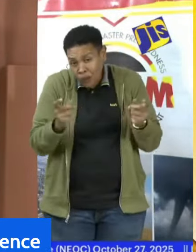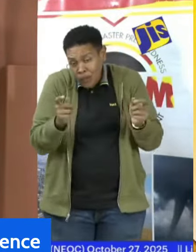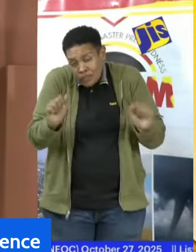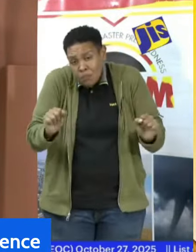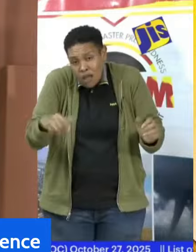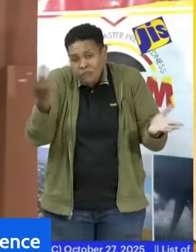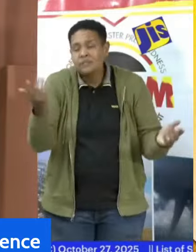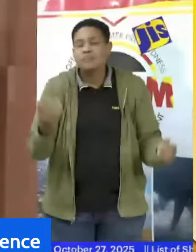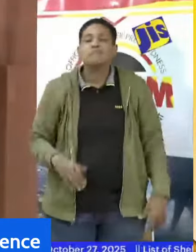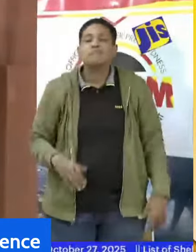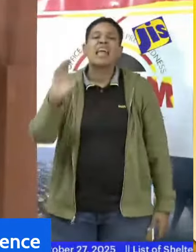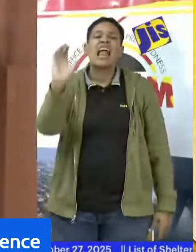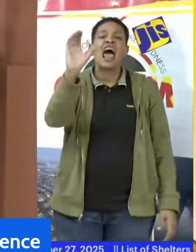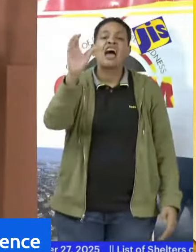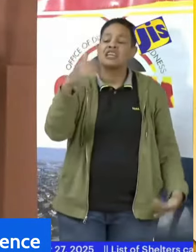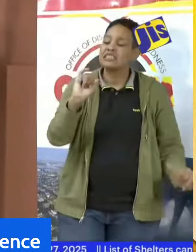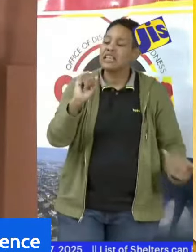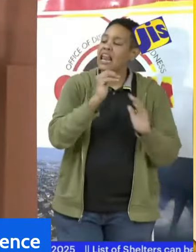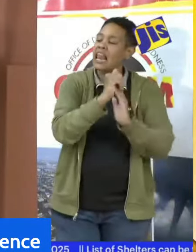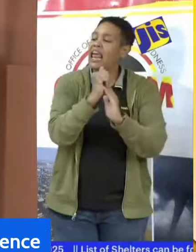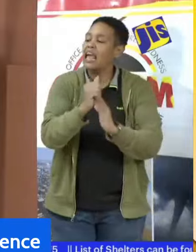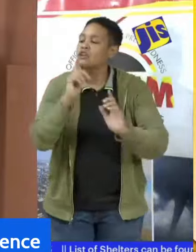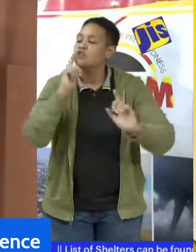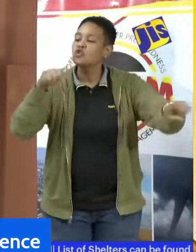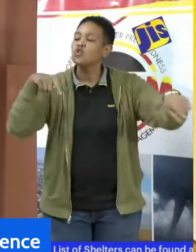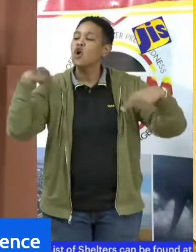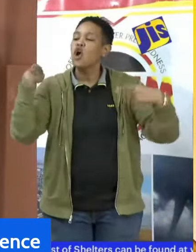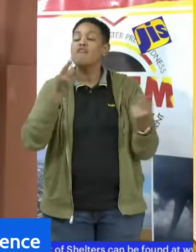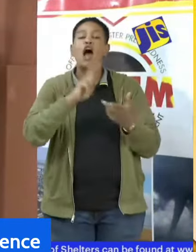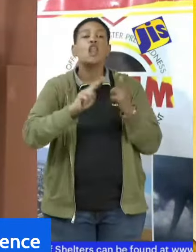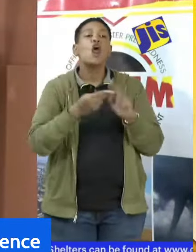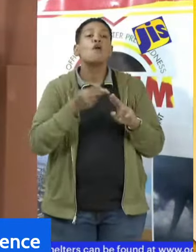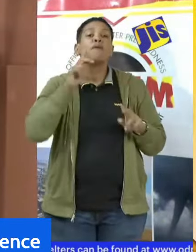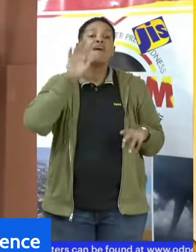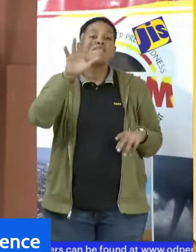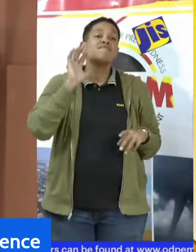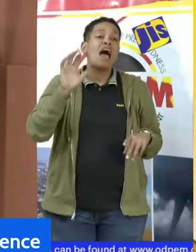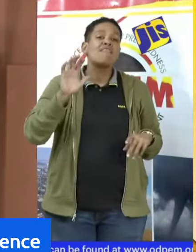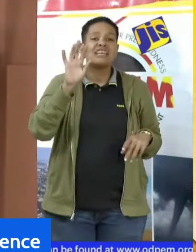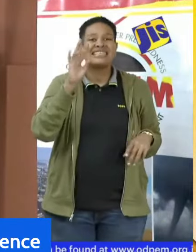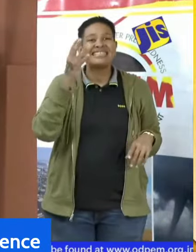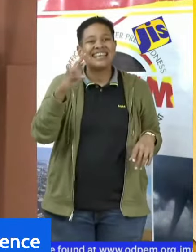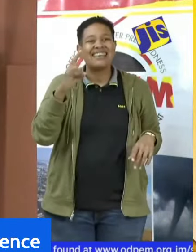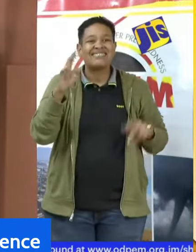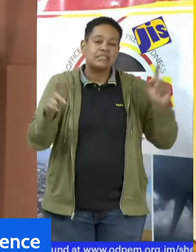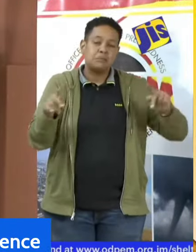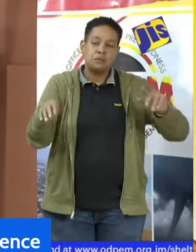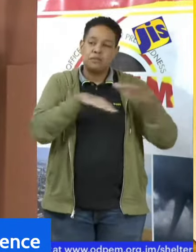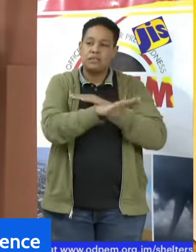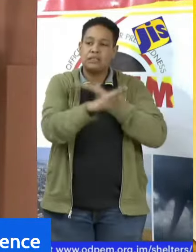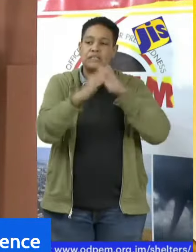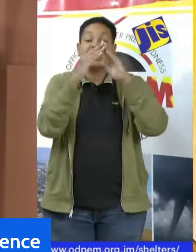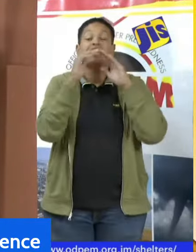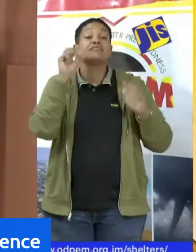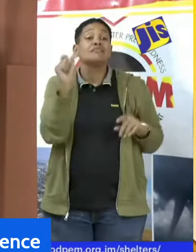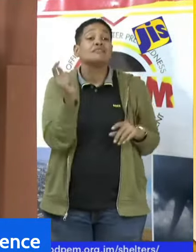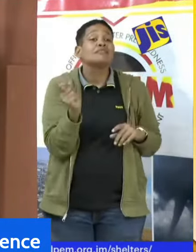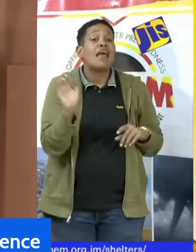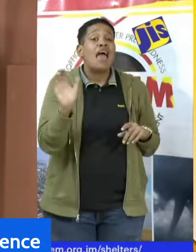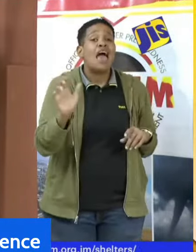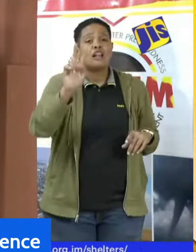Clarendon continue to lead the way. So far, their numbers are 517, St.